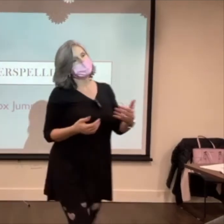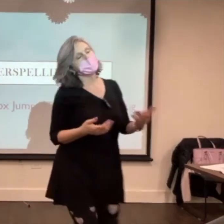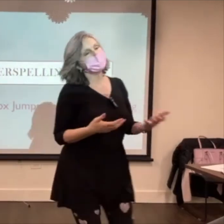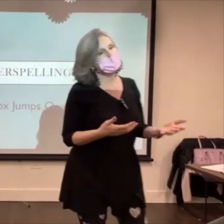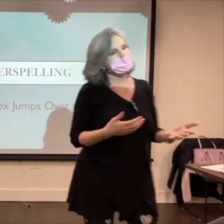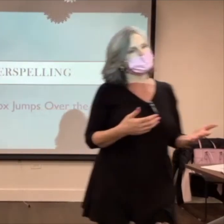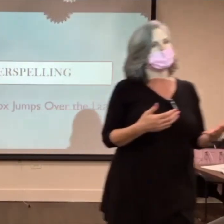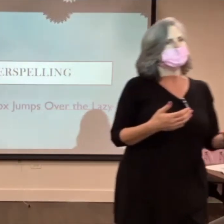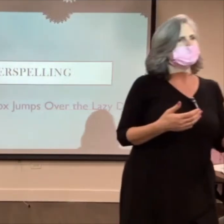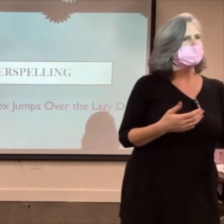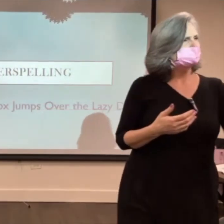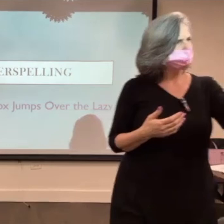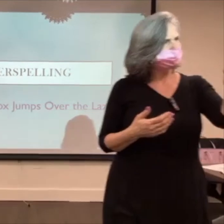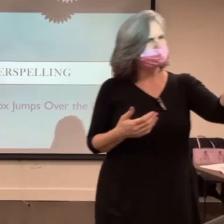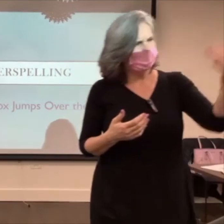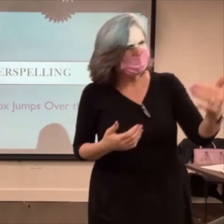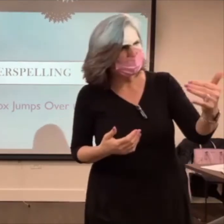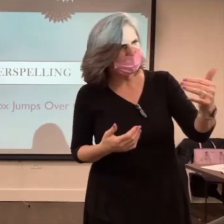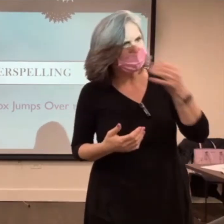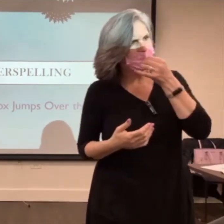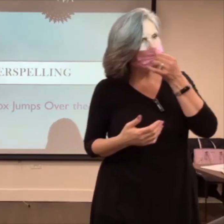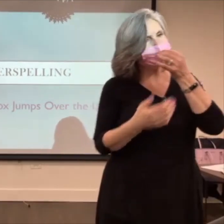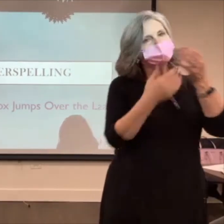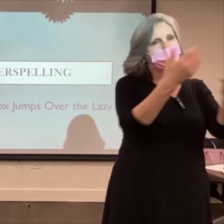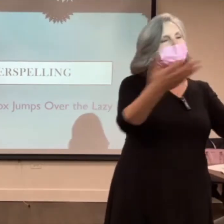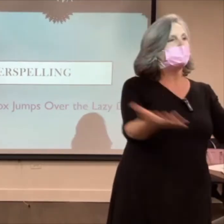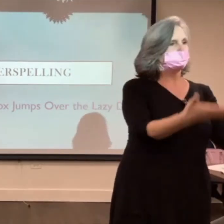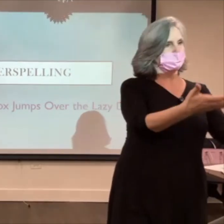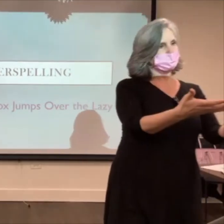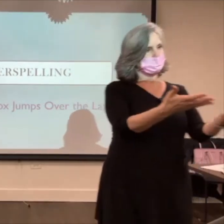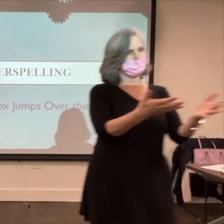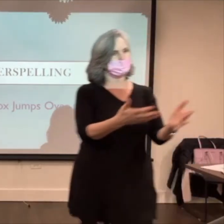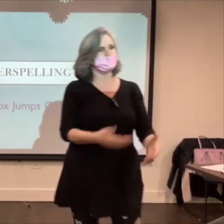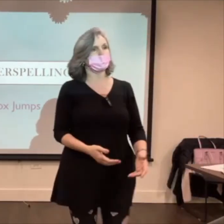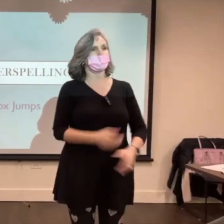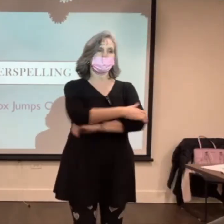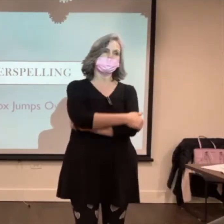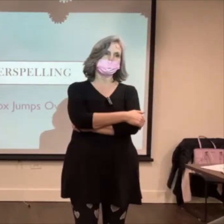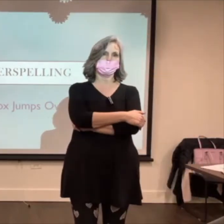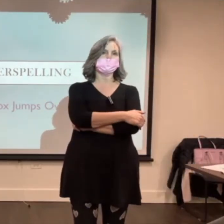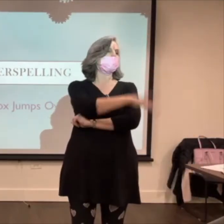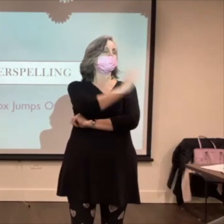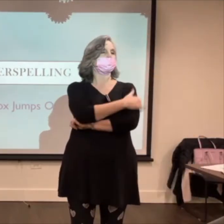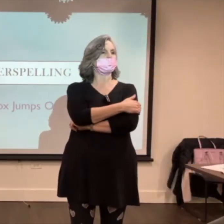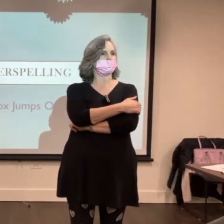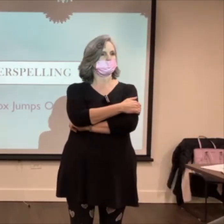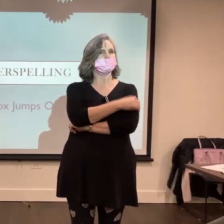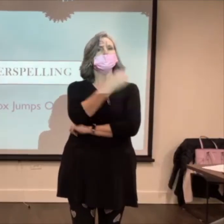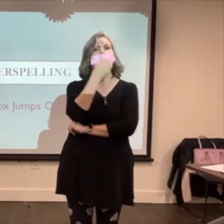wearing glasses, but their reflection is hurting my eyes. Like, we'd have a conversation about it. It wouldn't be like, I can't believe you take off those glasses,